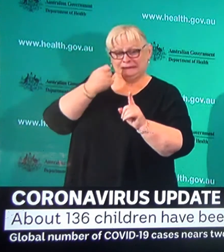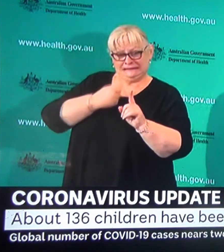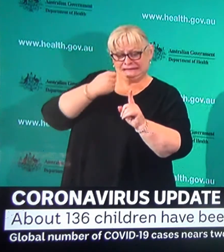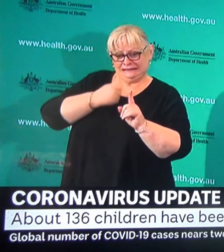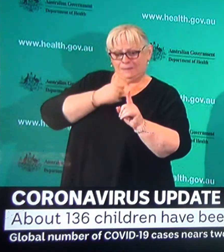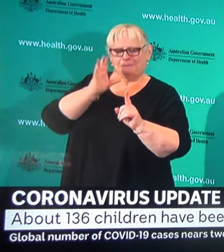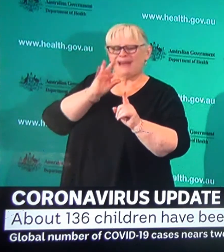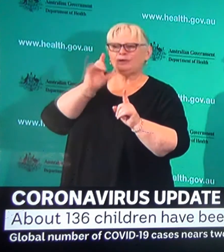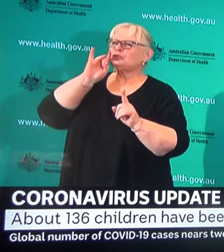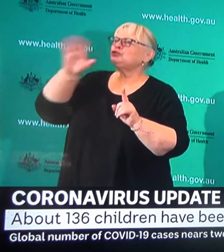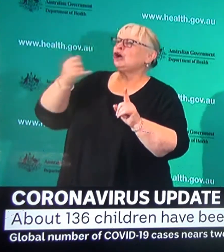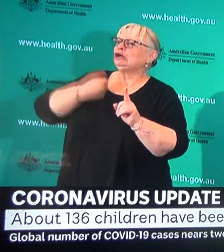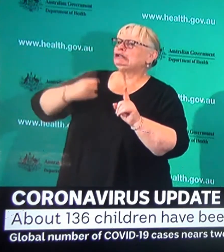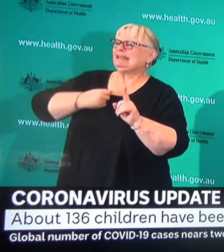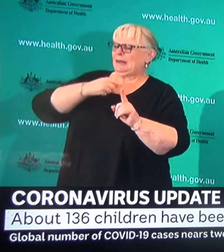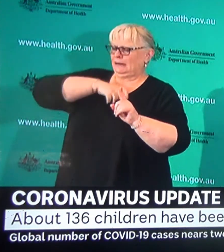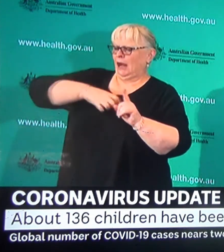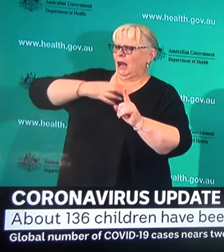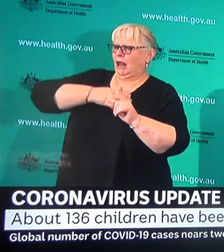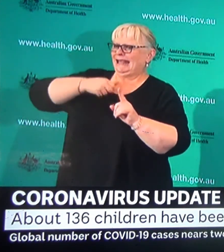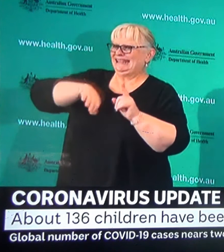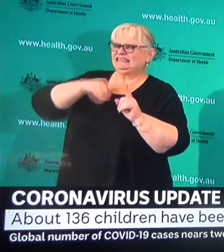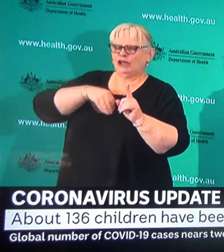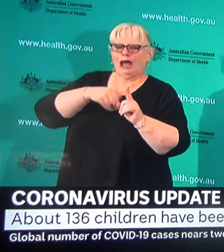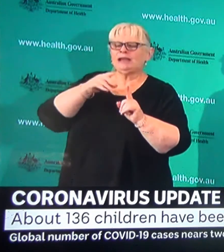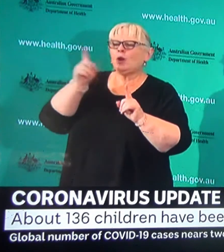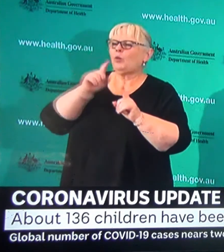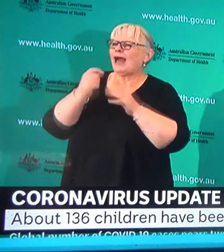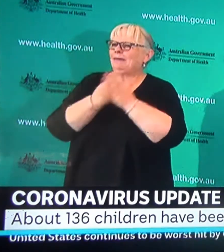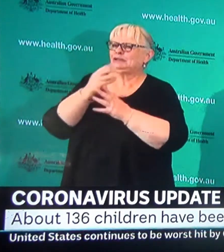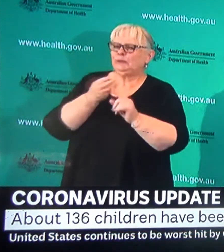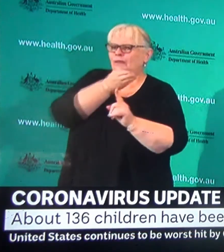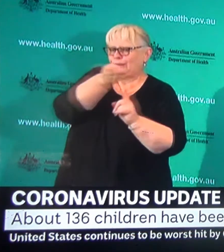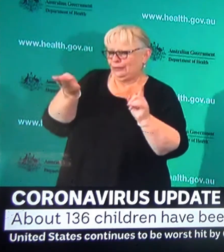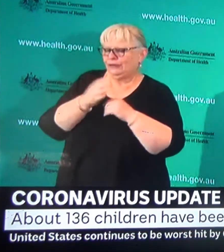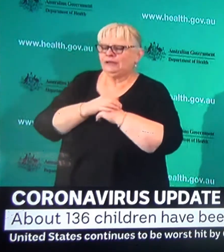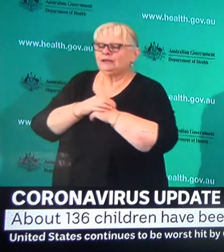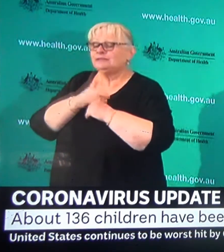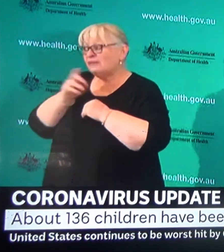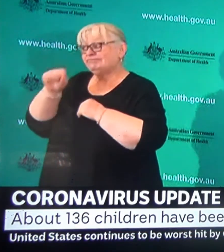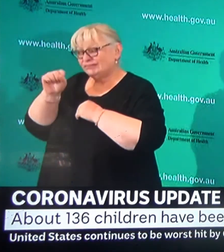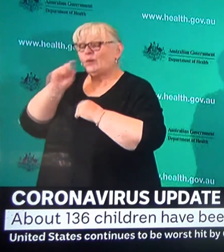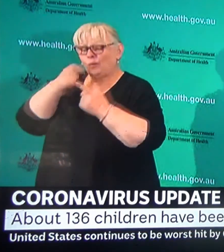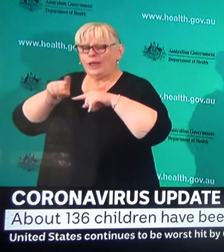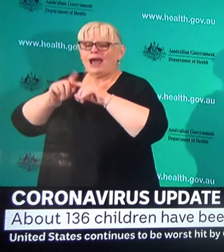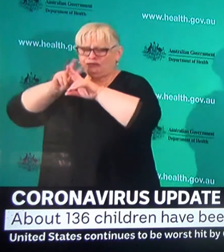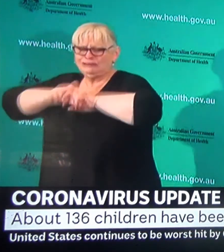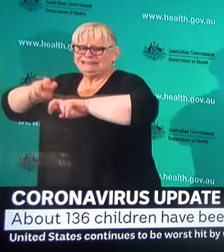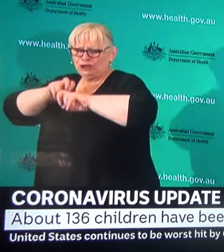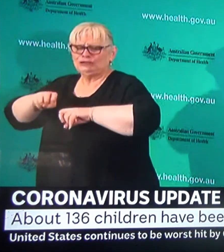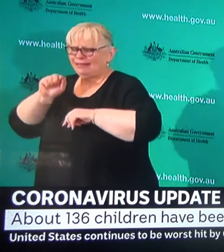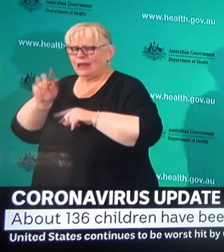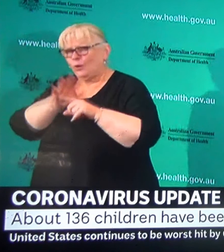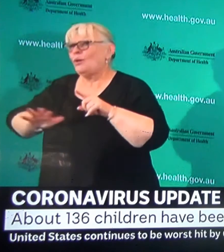Asymptomatic transmission is a key point of investigation. So that is being looked at by public health units around